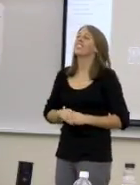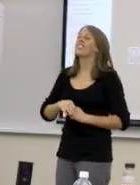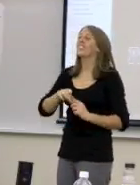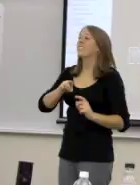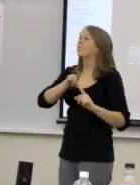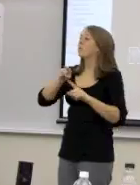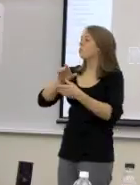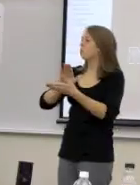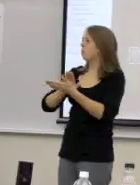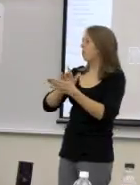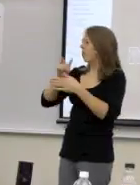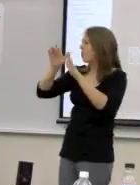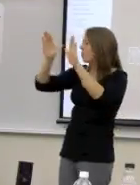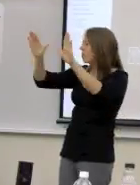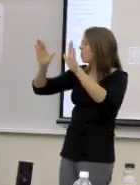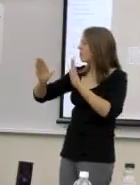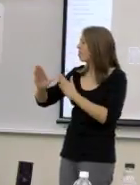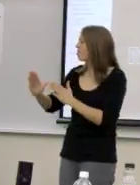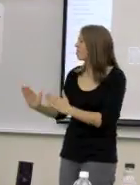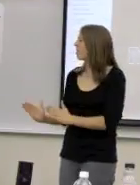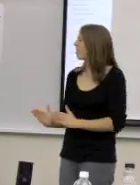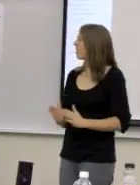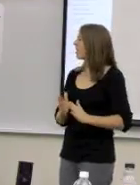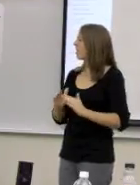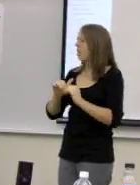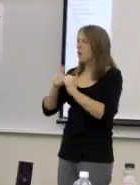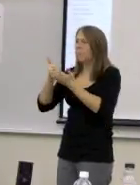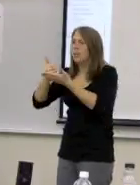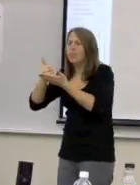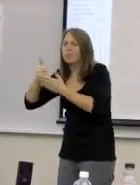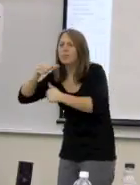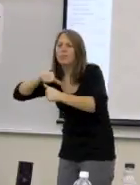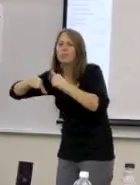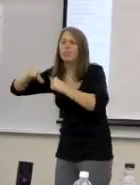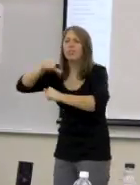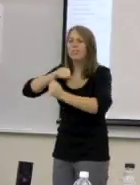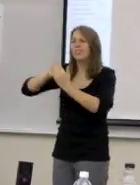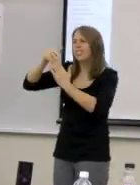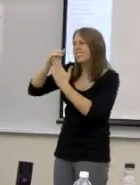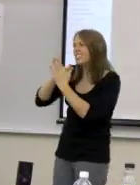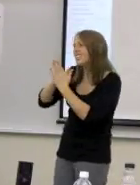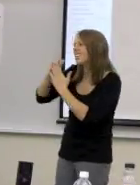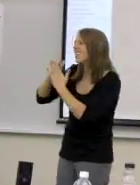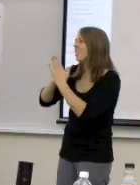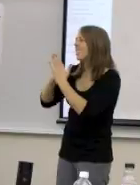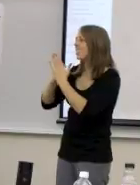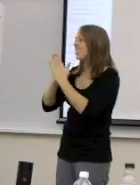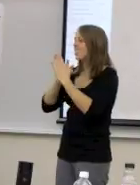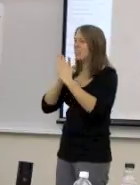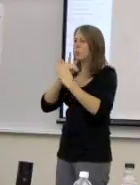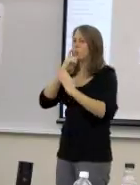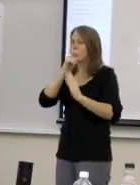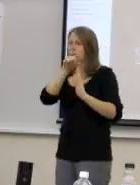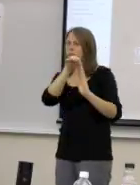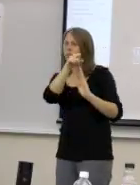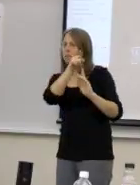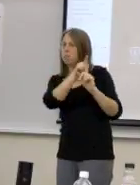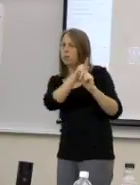wonderful plan of how they help each other, how they study, the mentors they picked, why they picked those